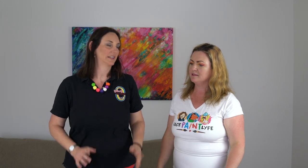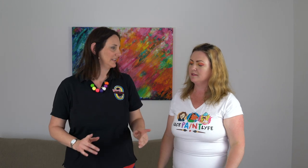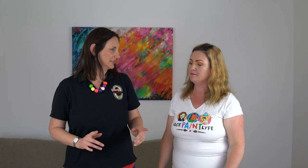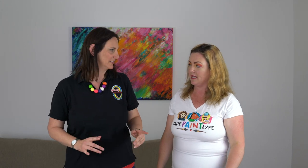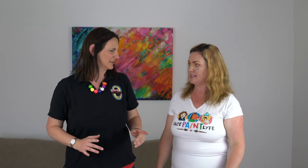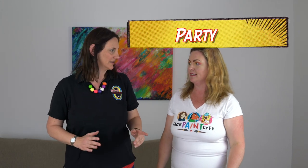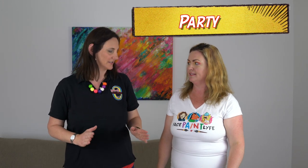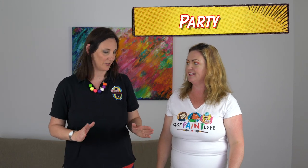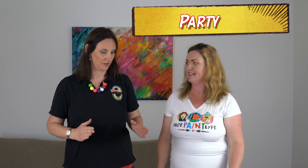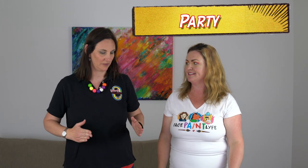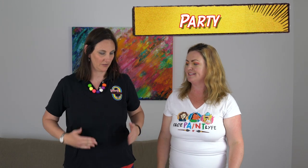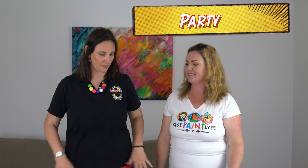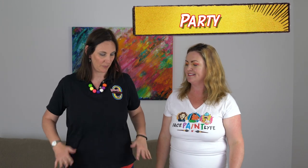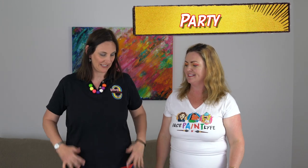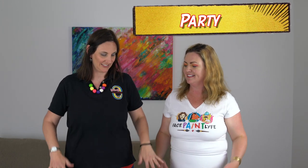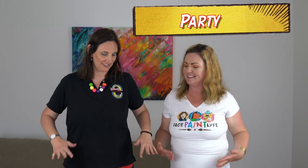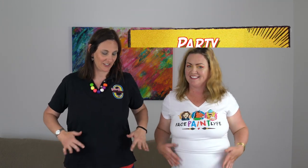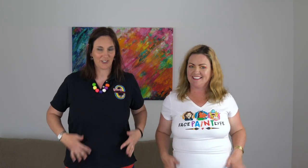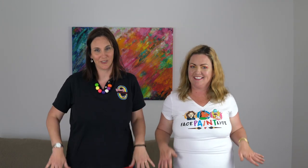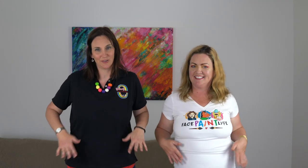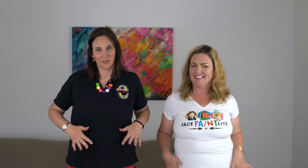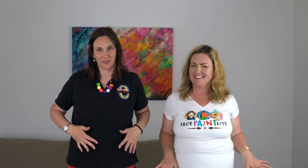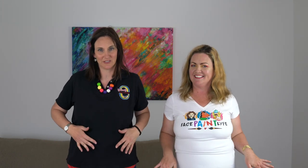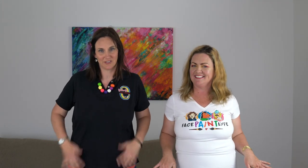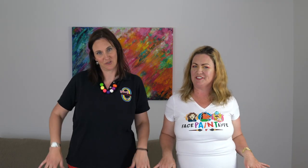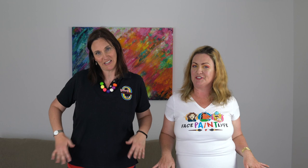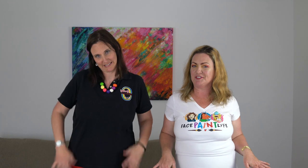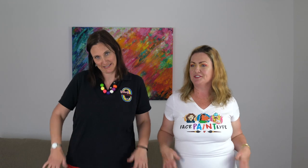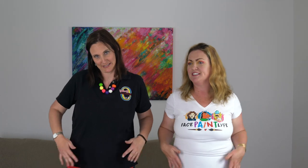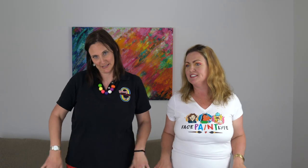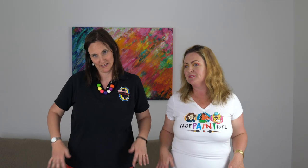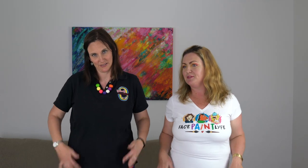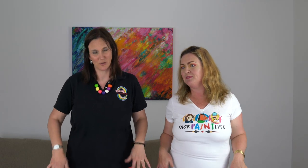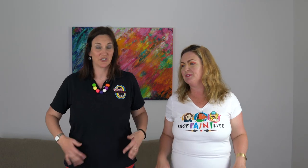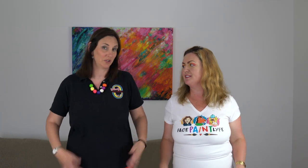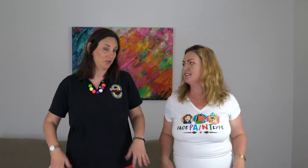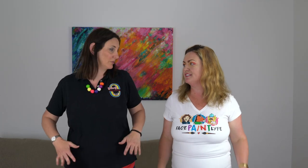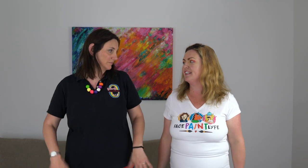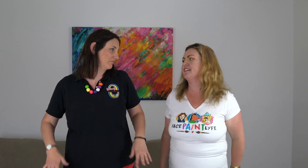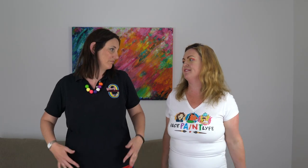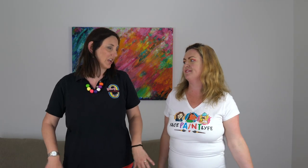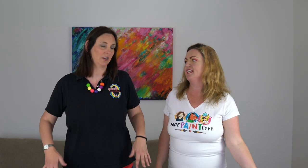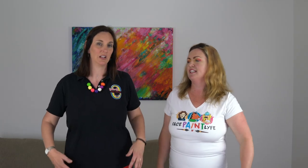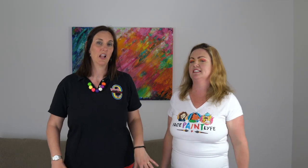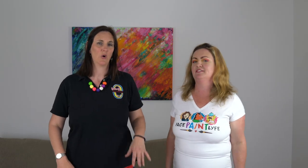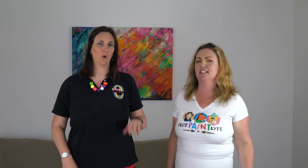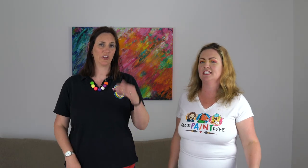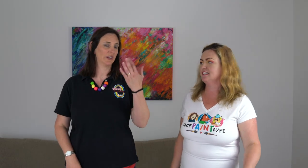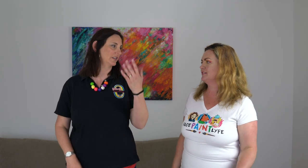Party. Party. So, party's like a cute little girl's dress. Or a tutu. Yeah. Yeah. That's for, or the,